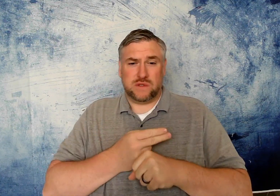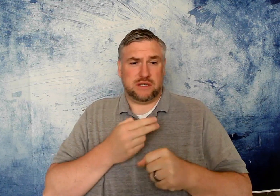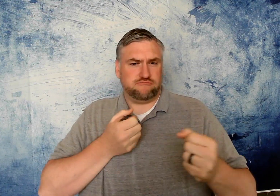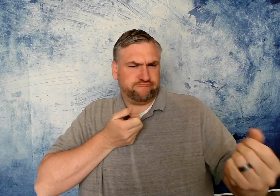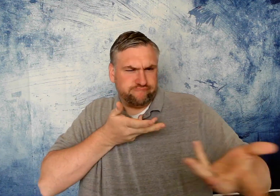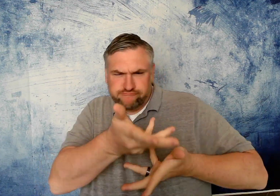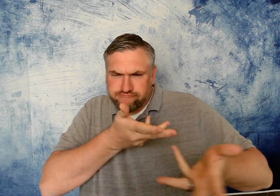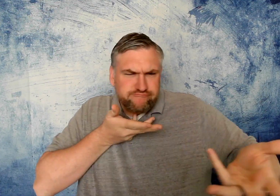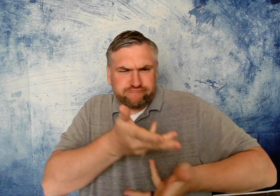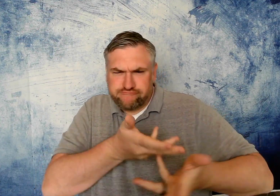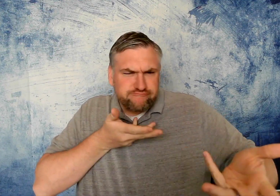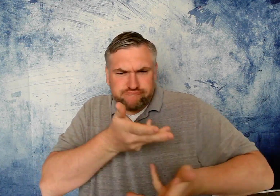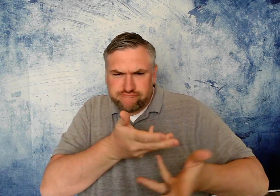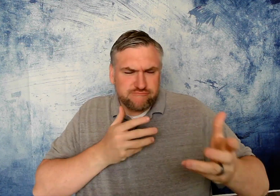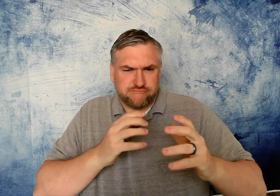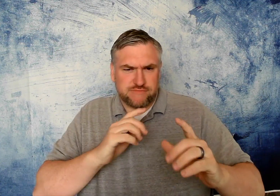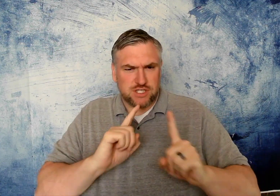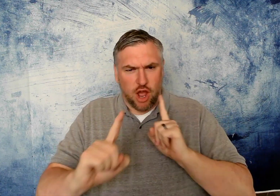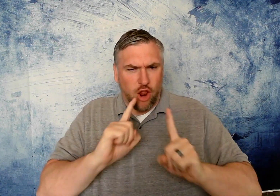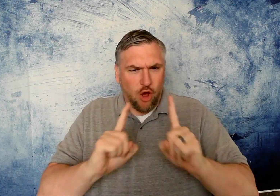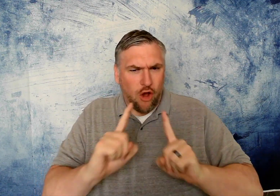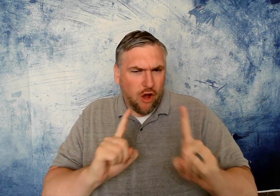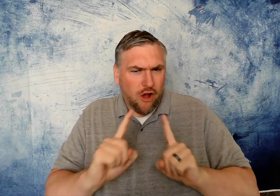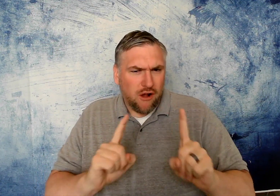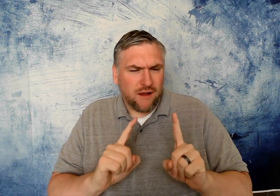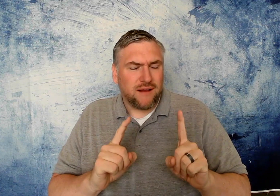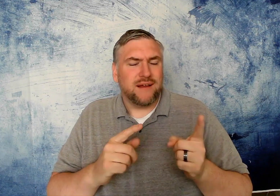Use best practices, have dialogue.